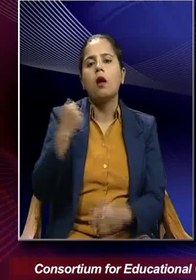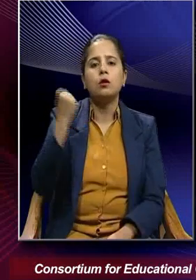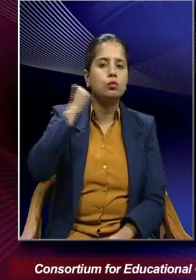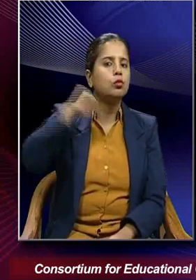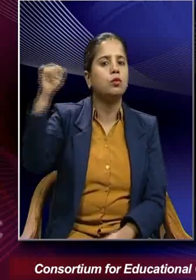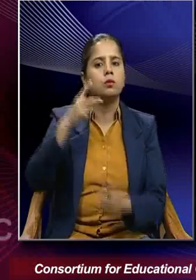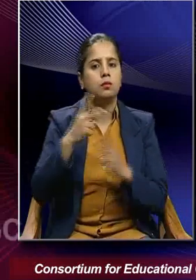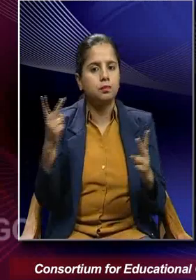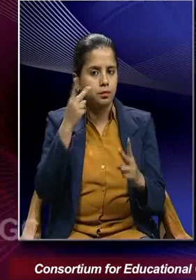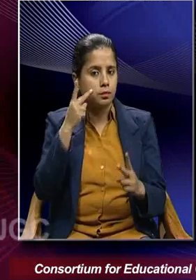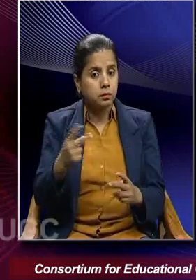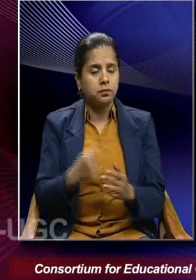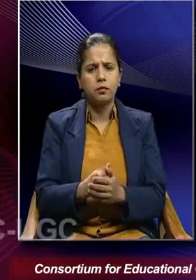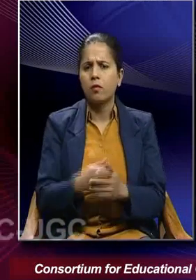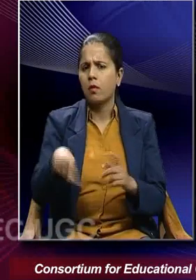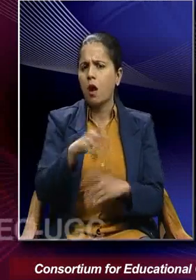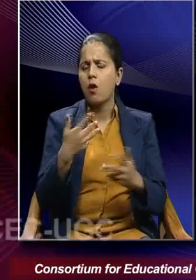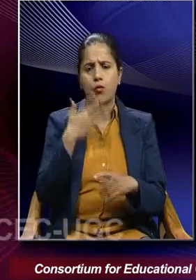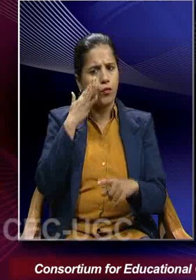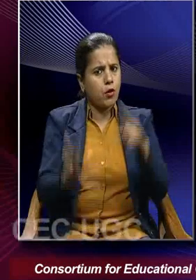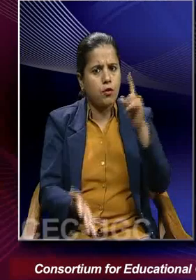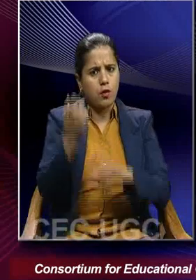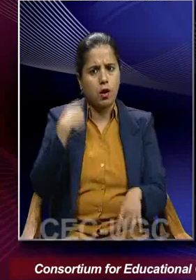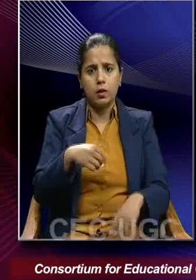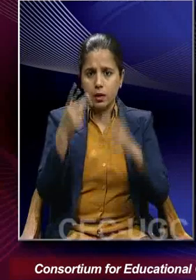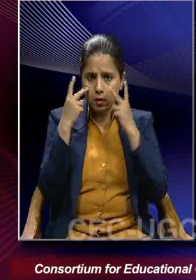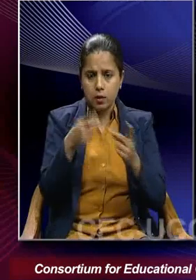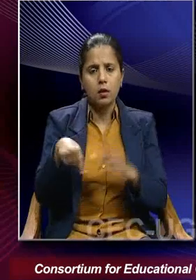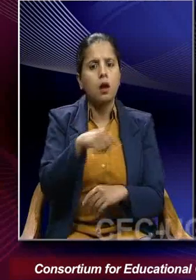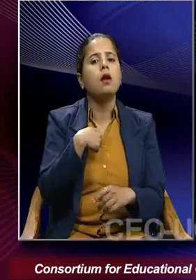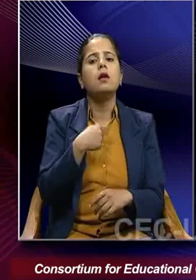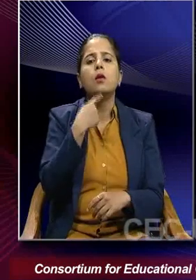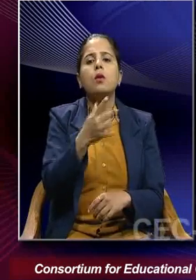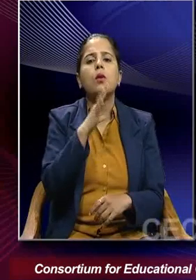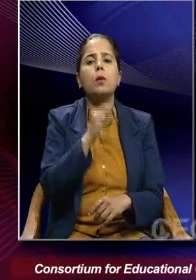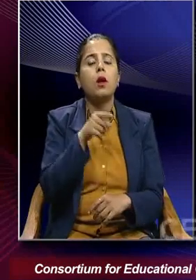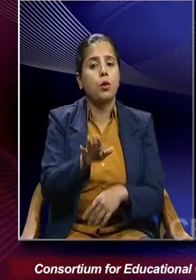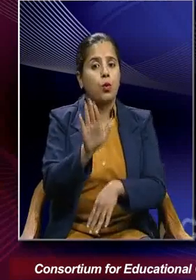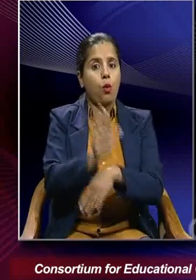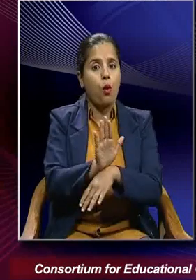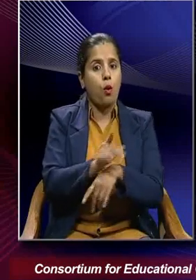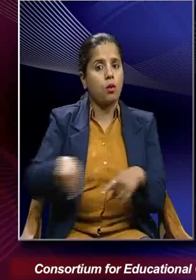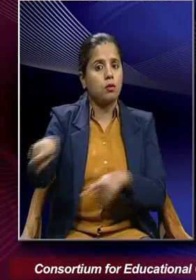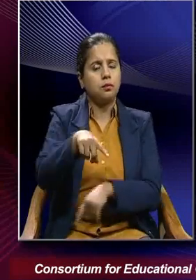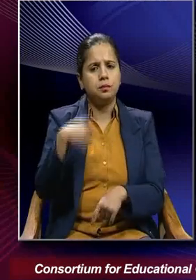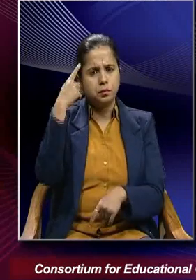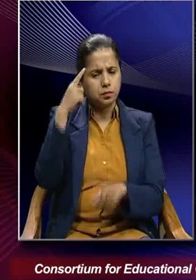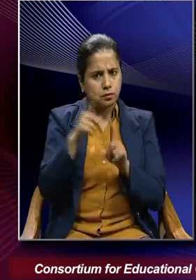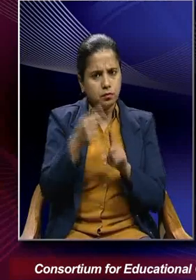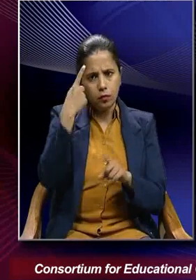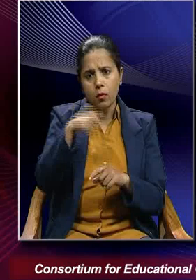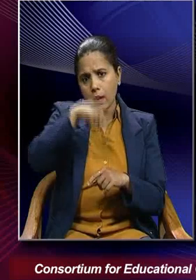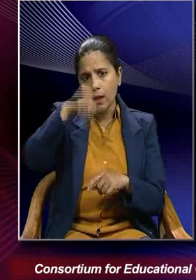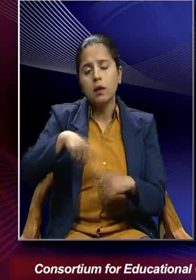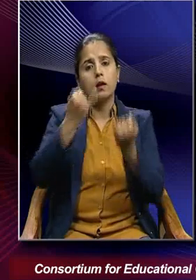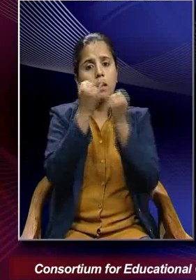And how we also find that the call which was given by the Congress for the Indian Independence